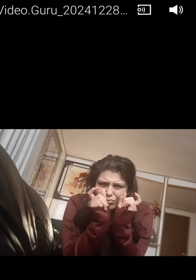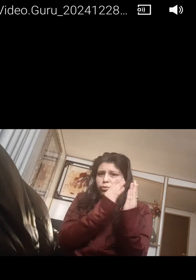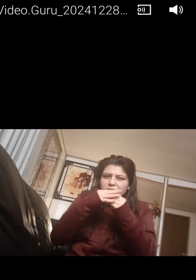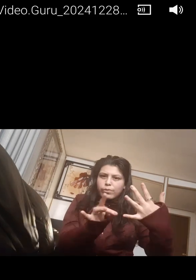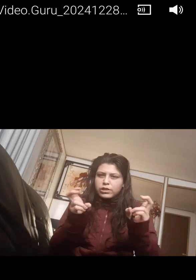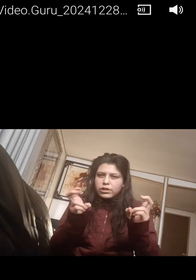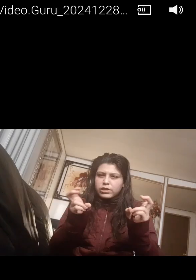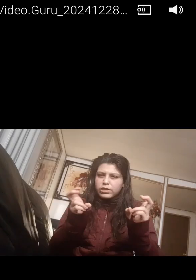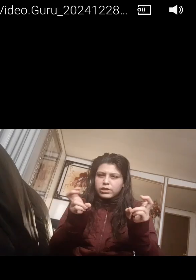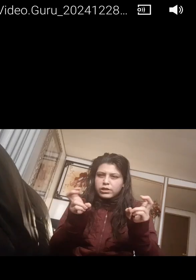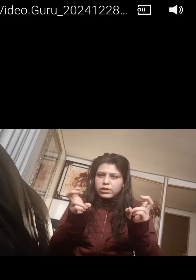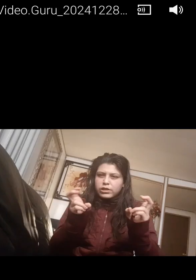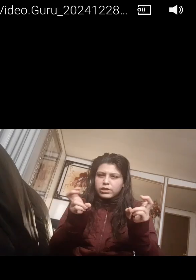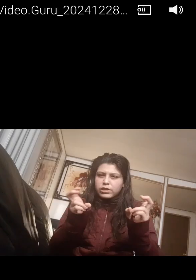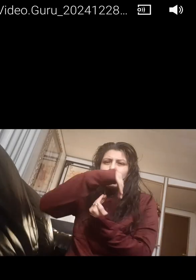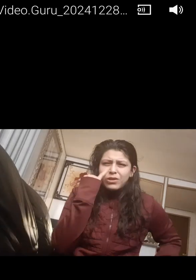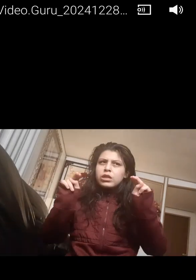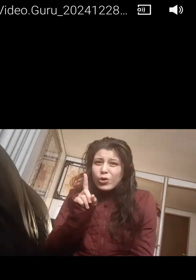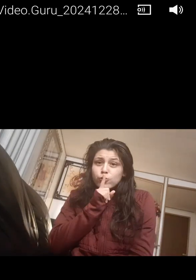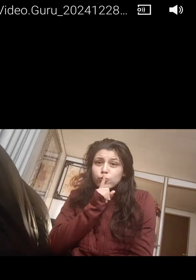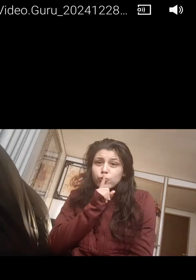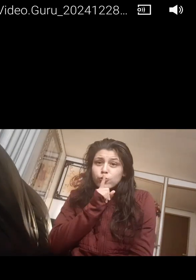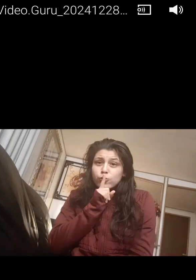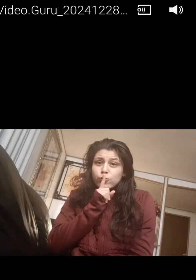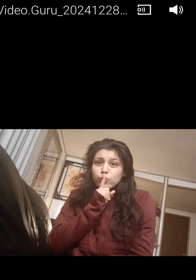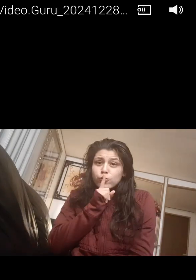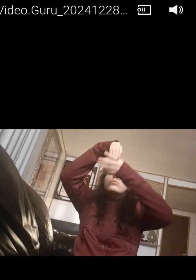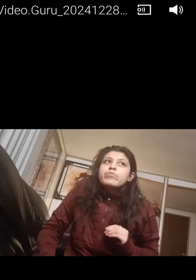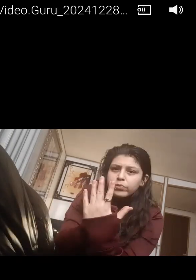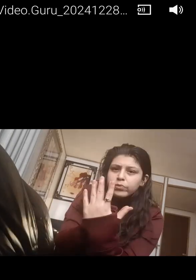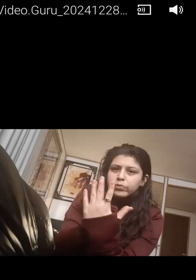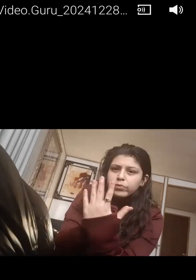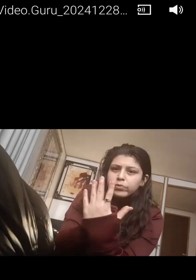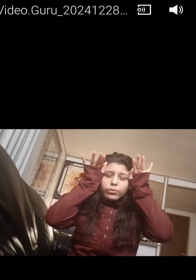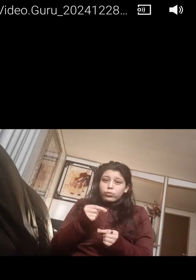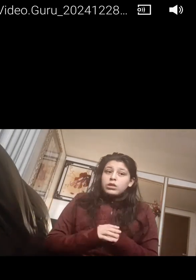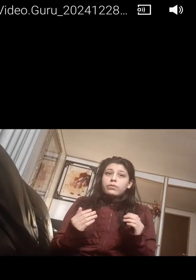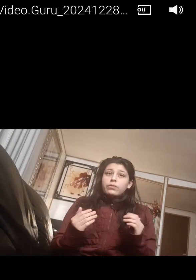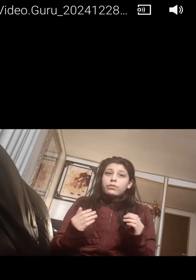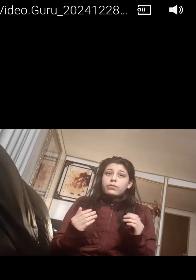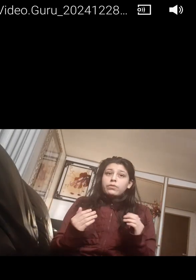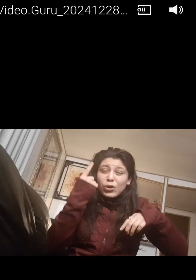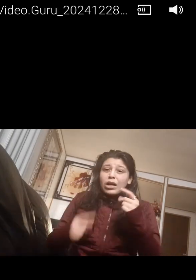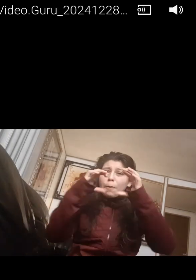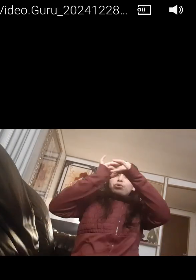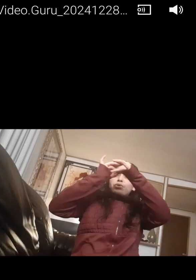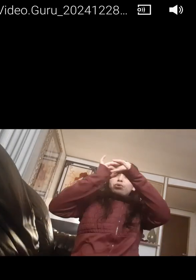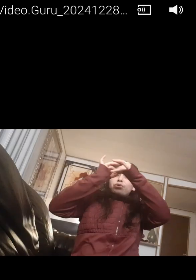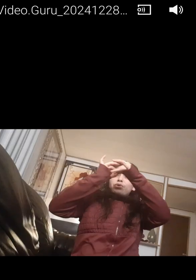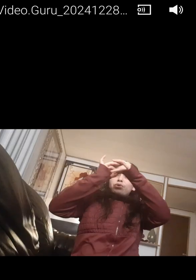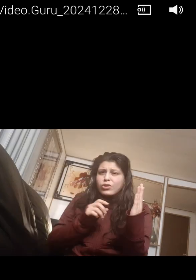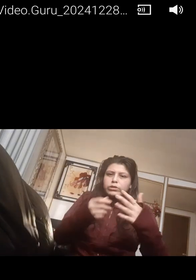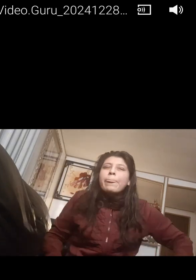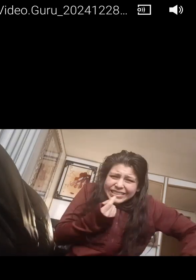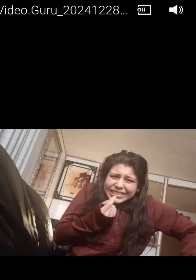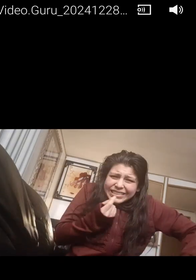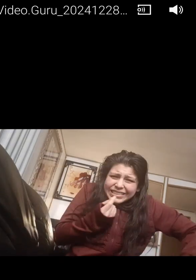have you rolling down a hill steaming in case it becomes